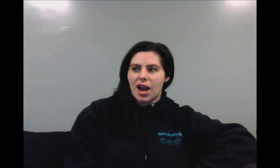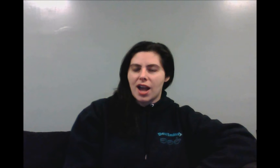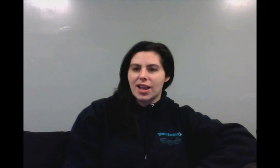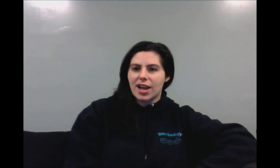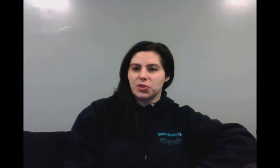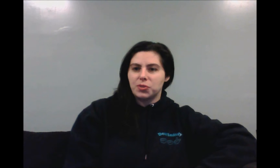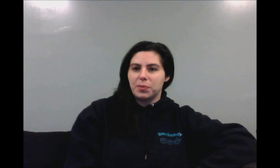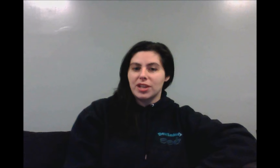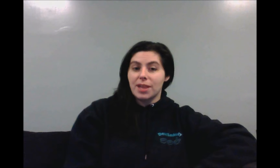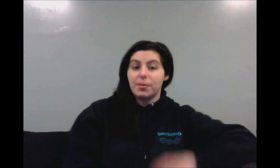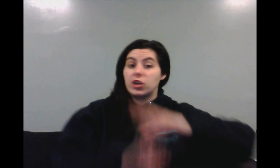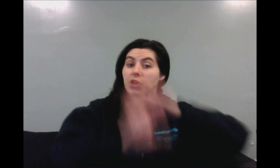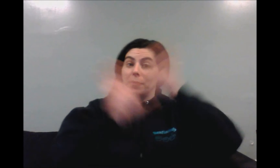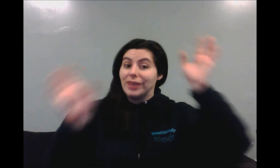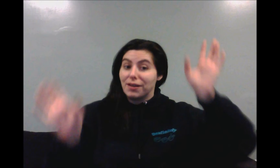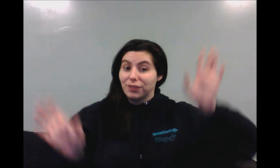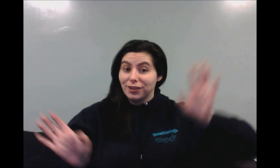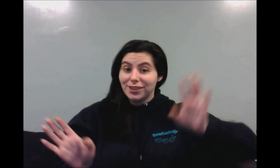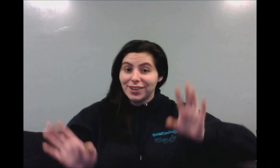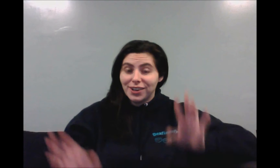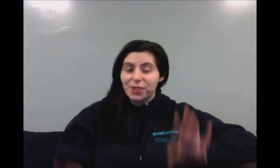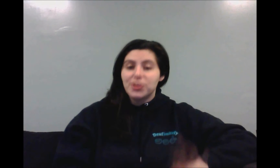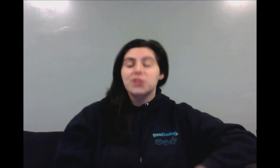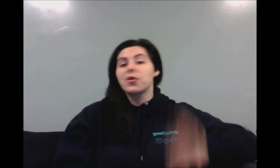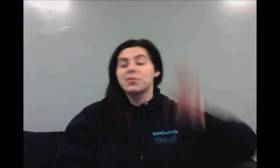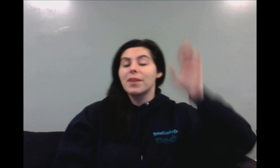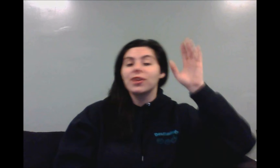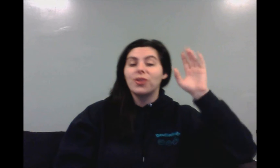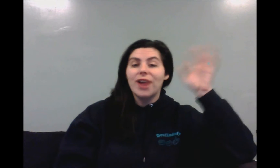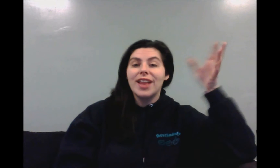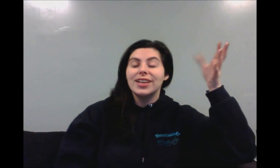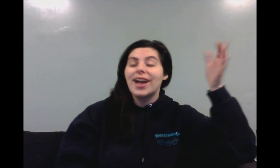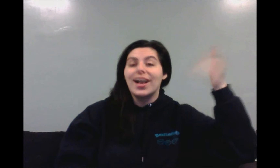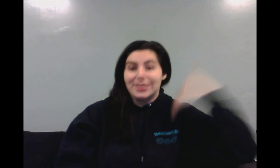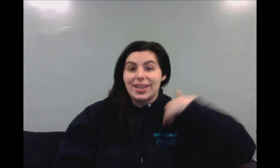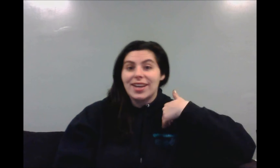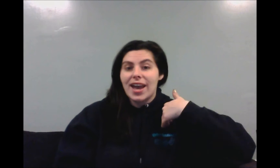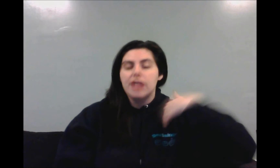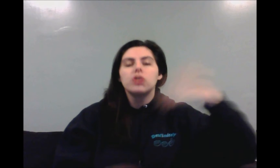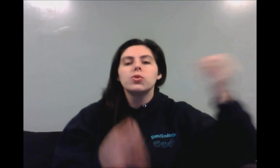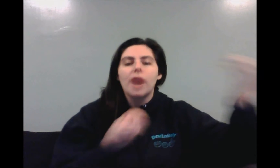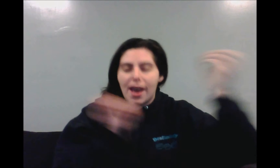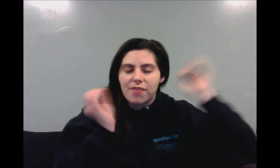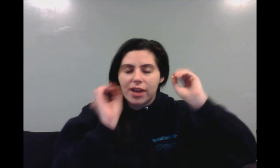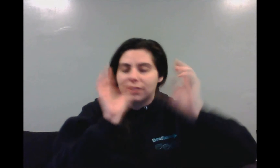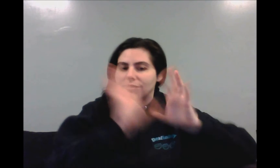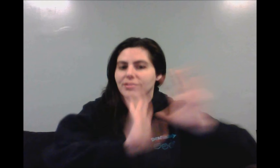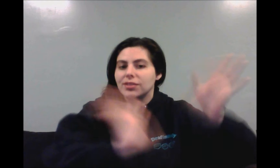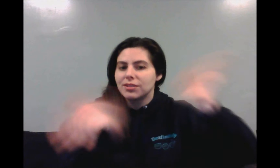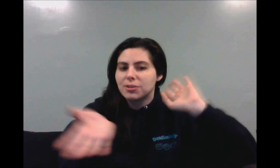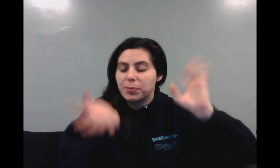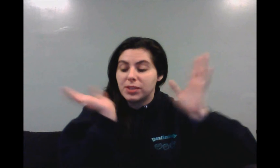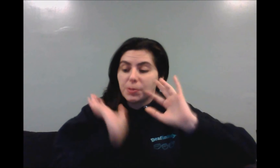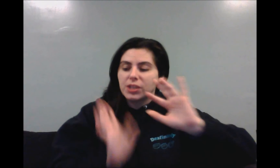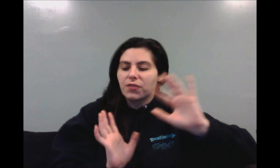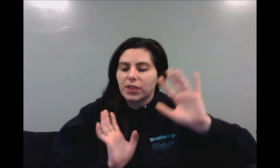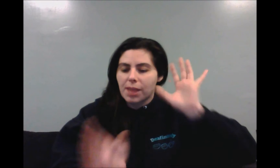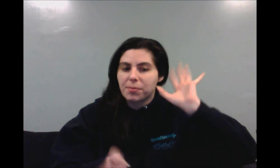I got to speak to him on a human level, which most men on Long Island, I'll say again, do not have that specific type of